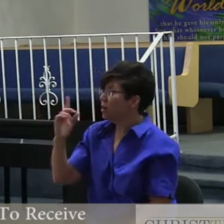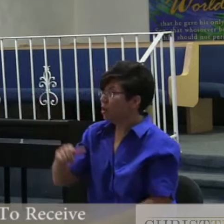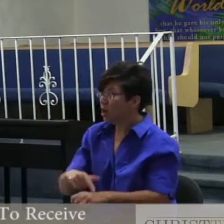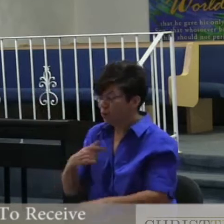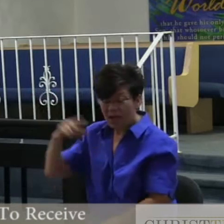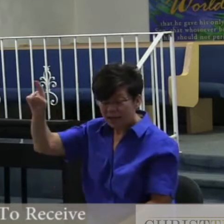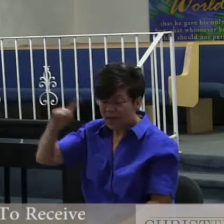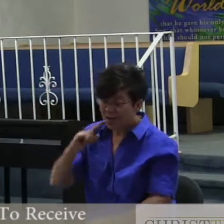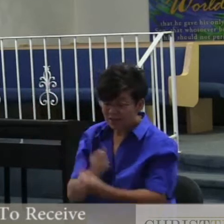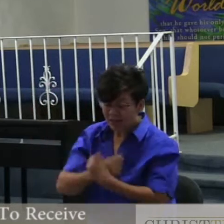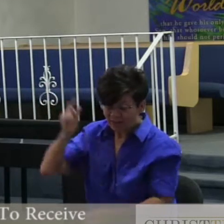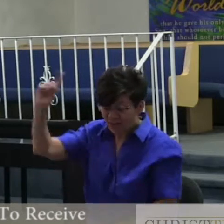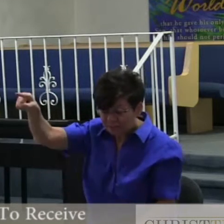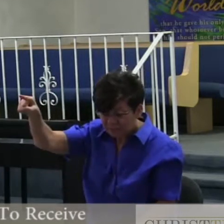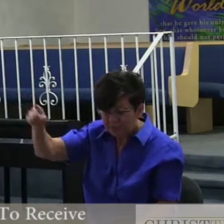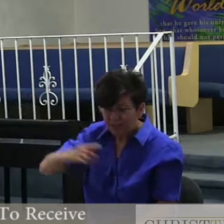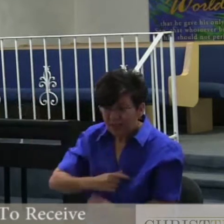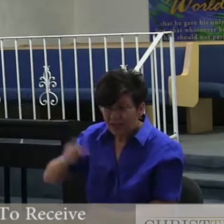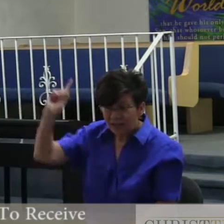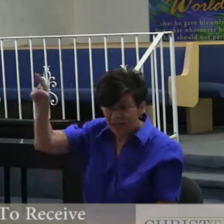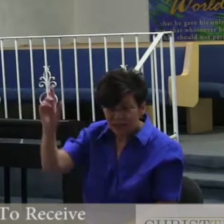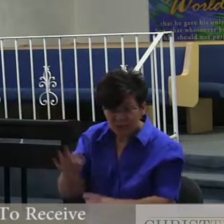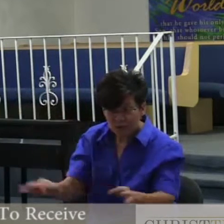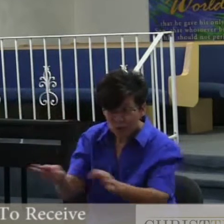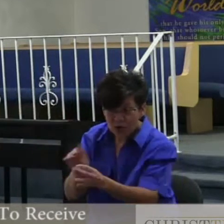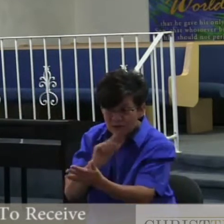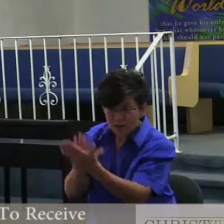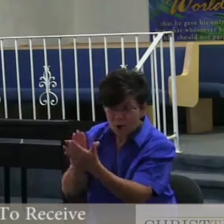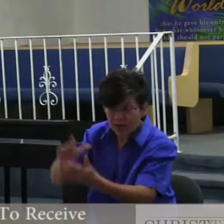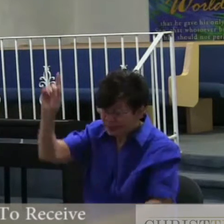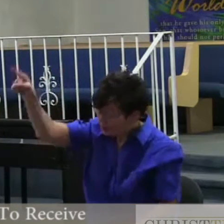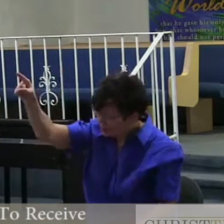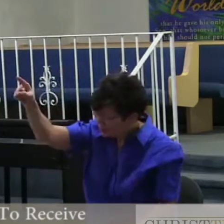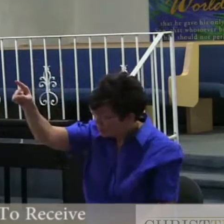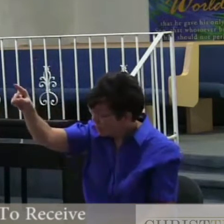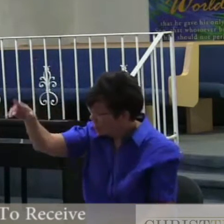and I love him. He's worthy to be praised.